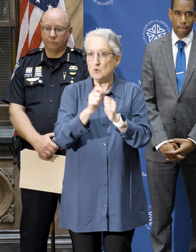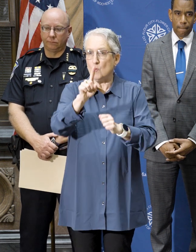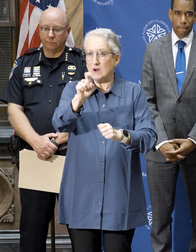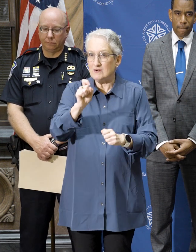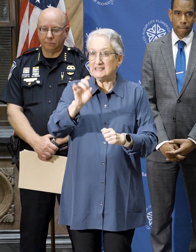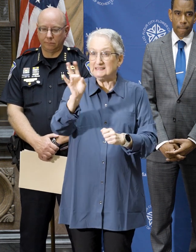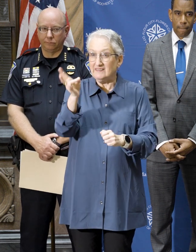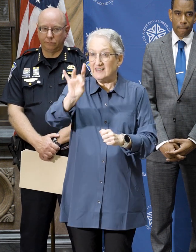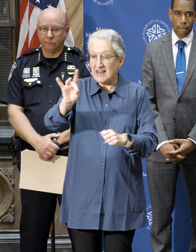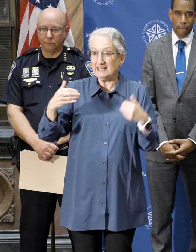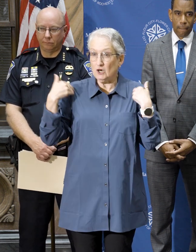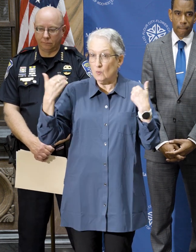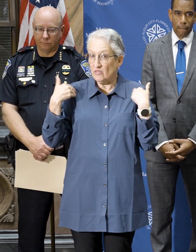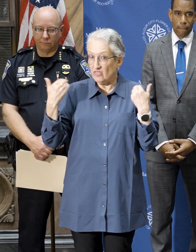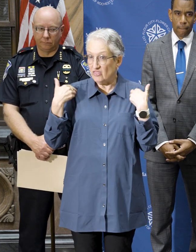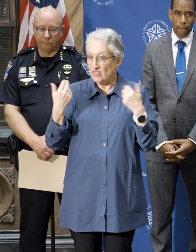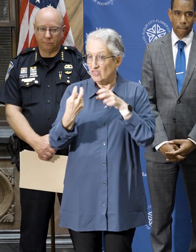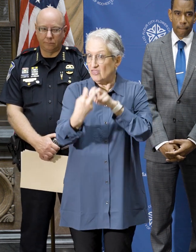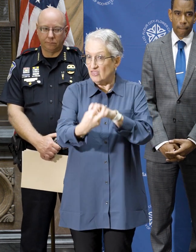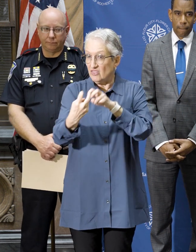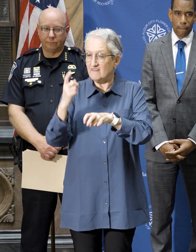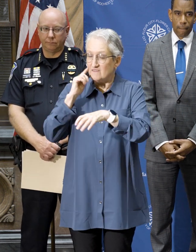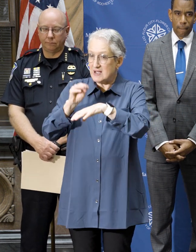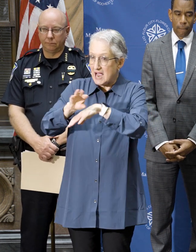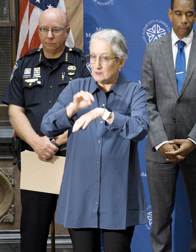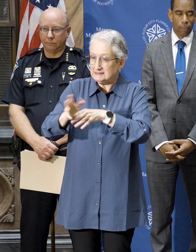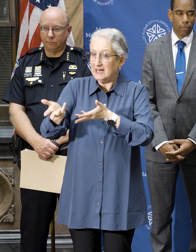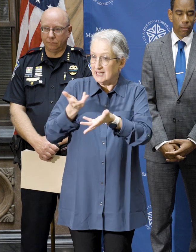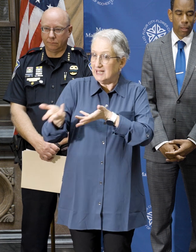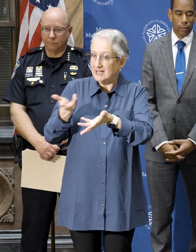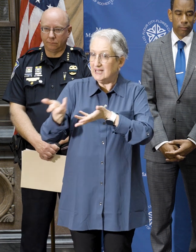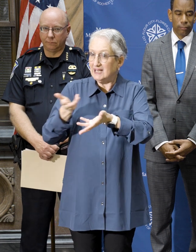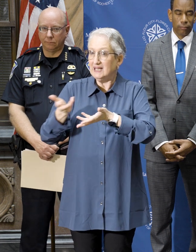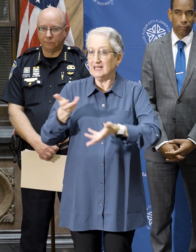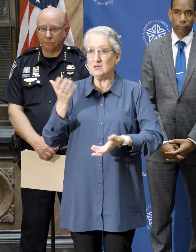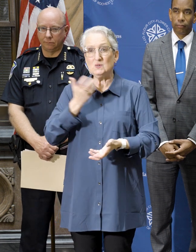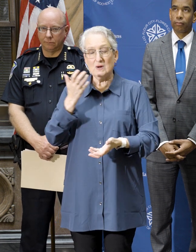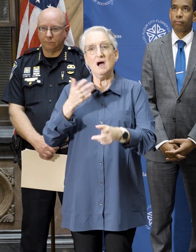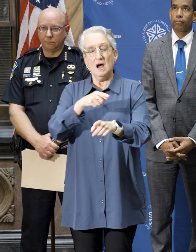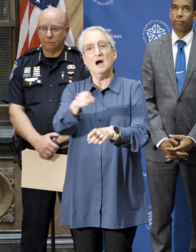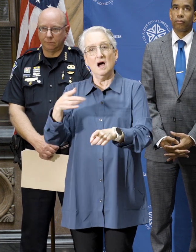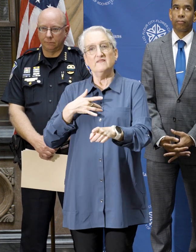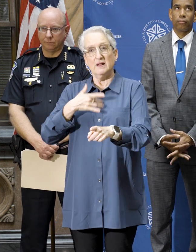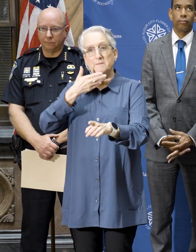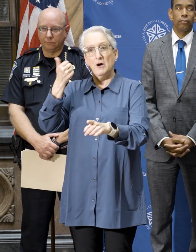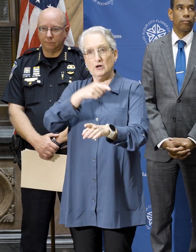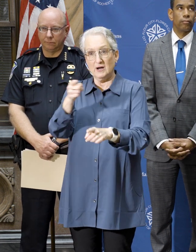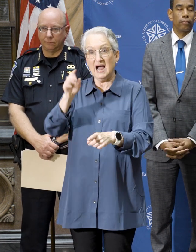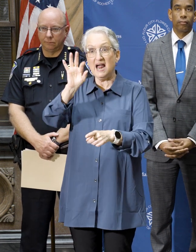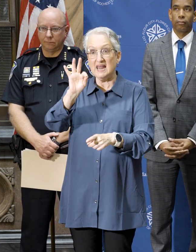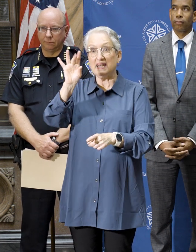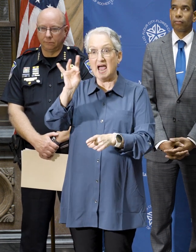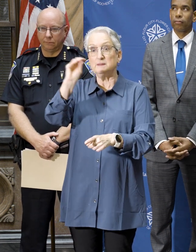5,136 encounters or engagements. And 98% of these encounters were self-referrals.